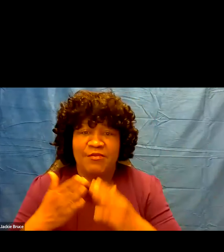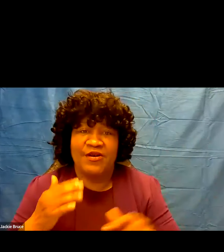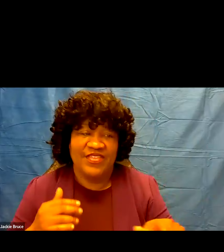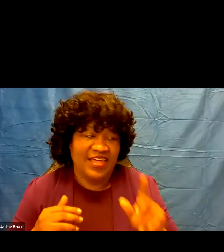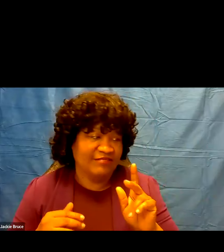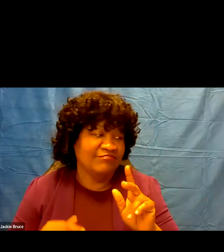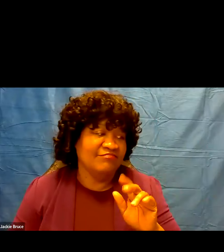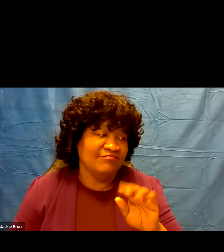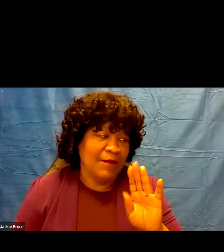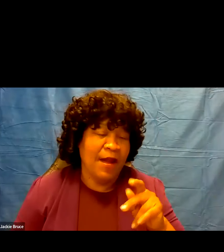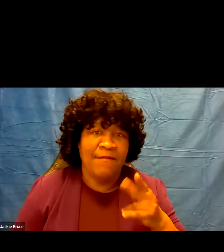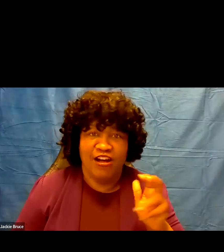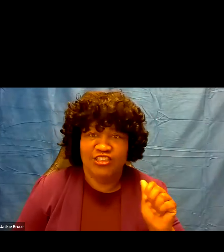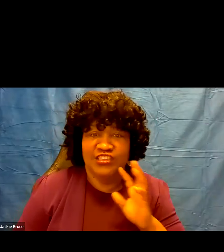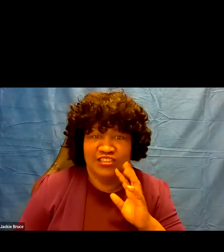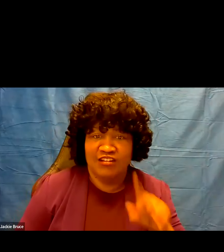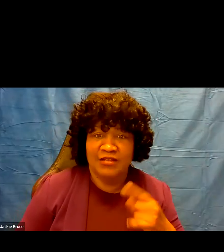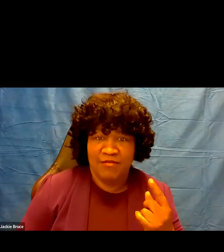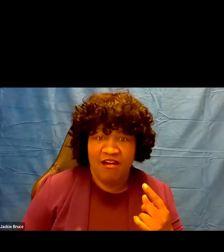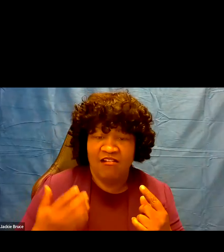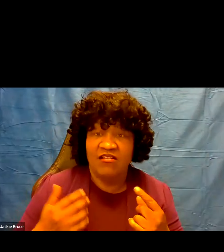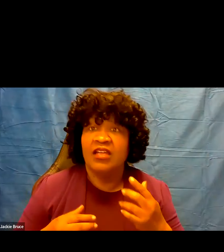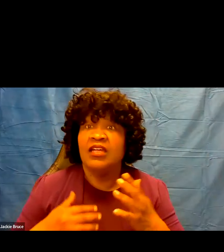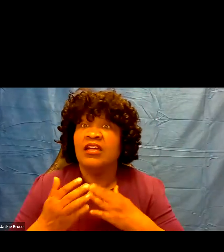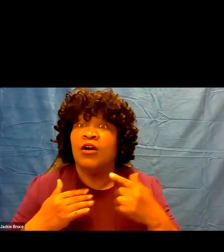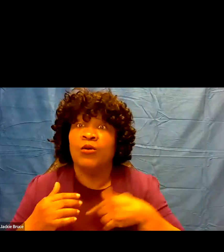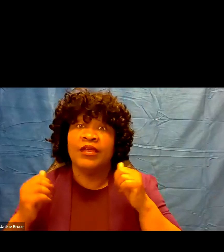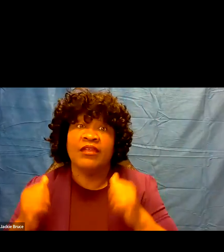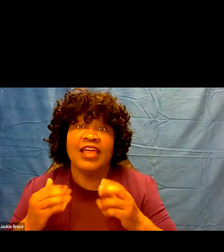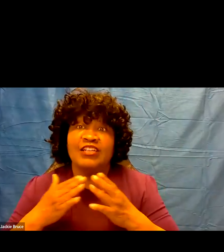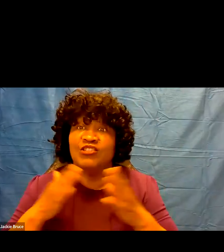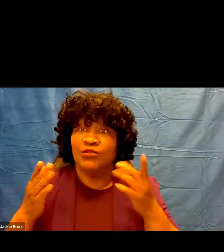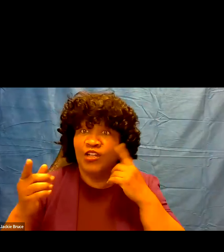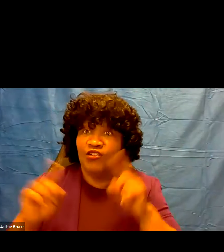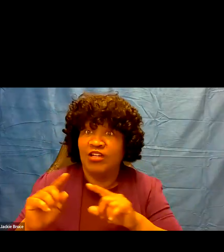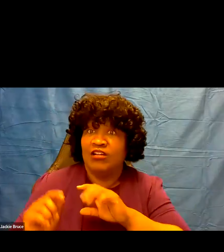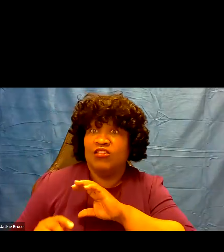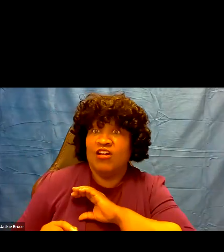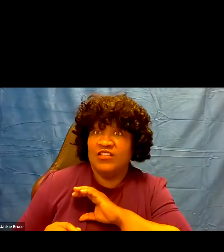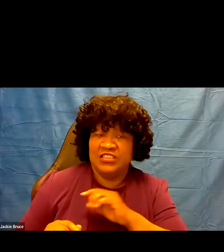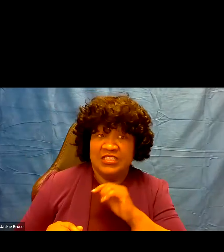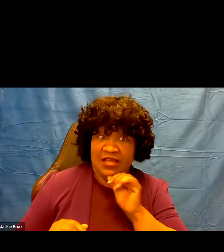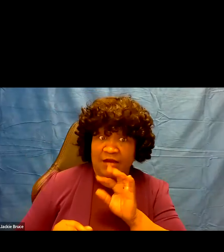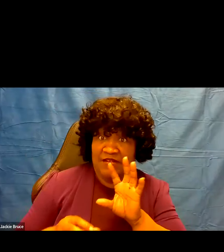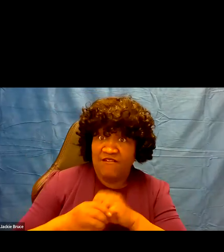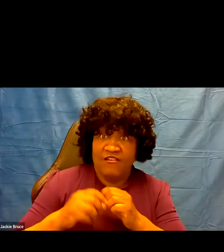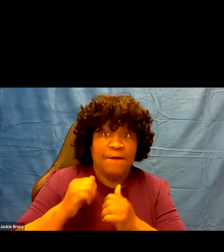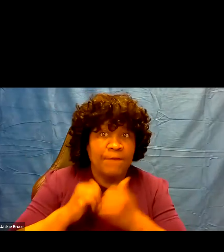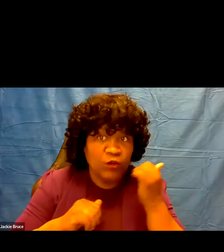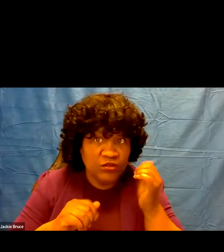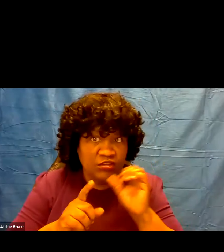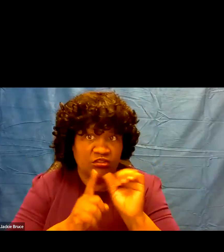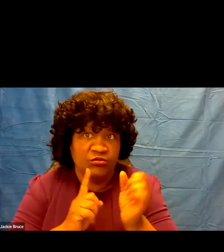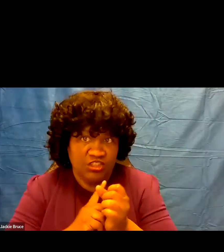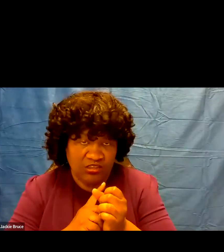which is that while we can maybe generally agree that law enforcement should not be involved in most of these situations, the